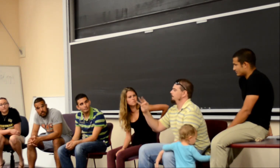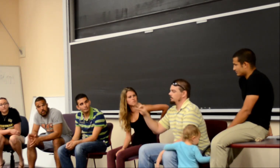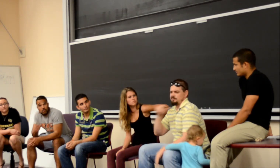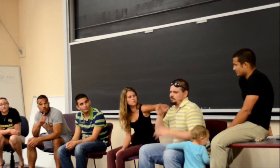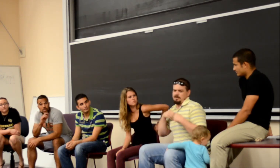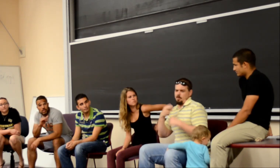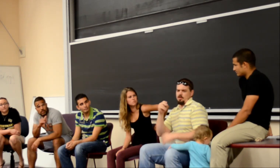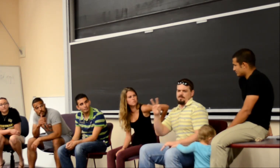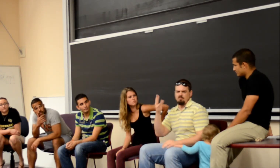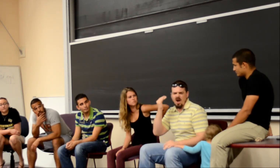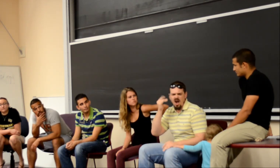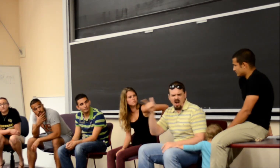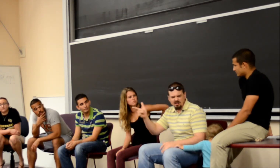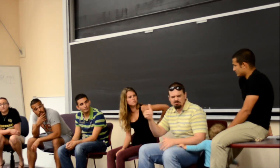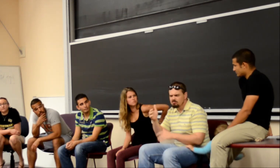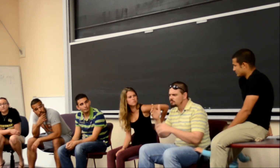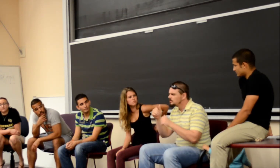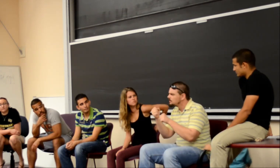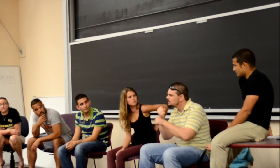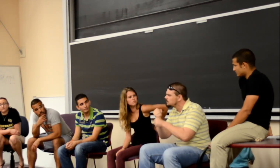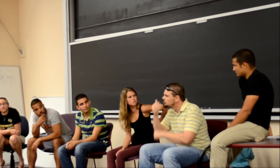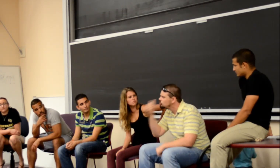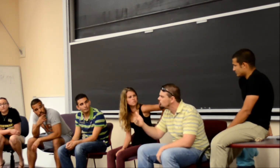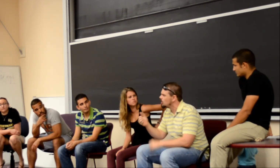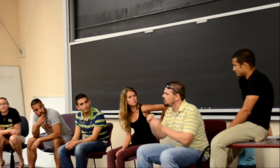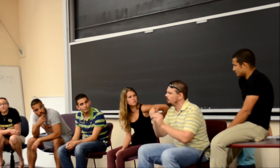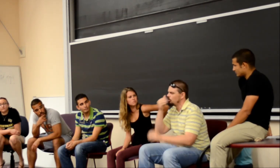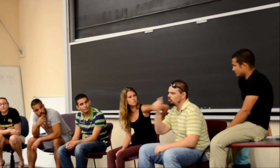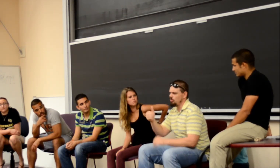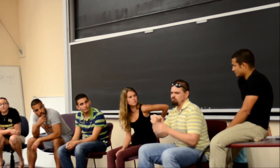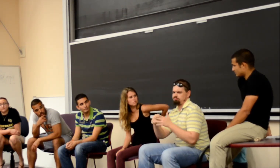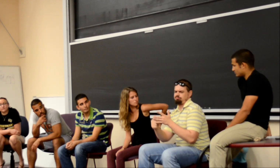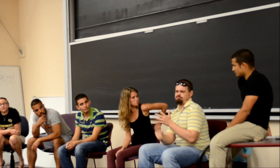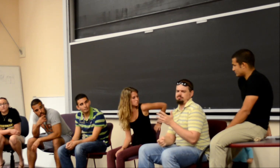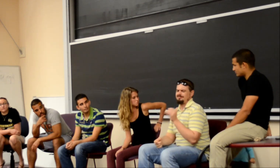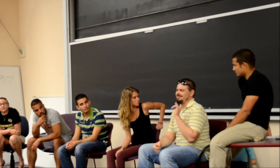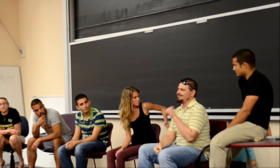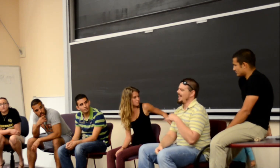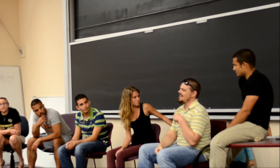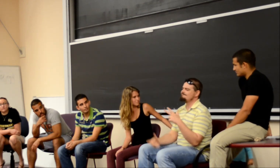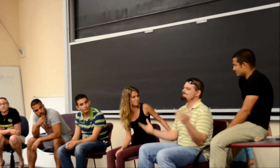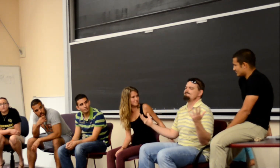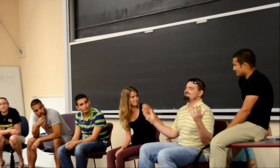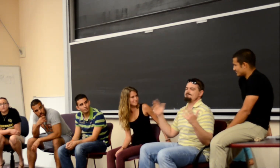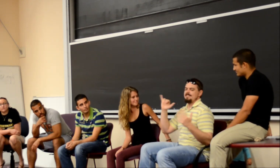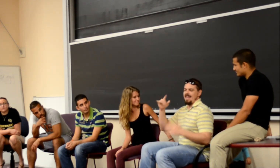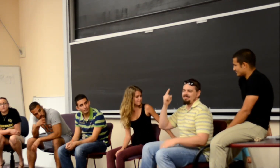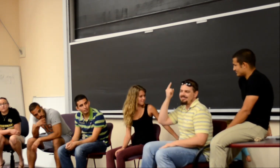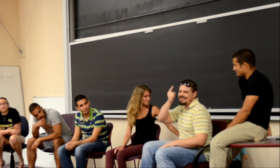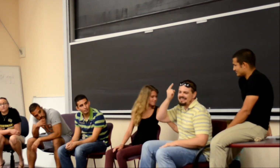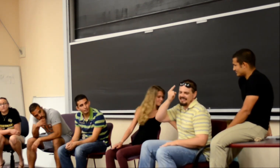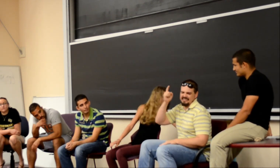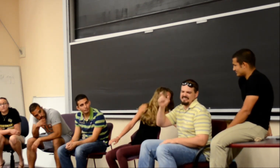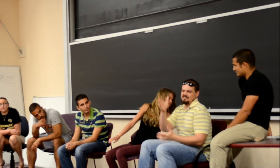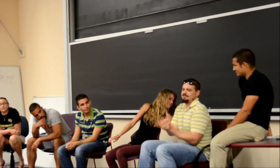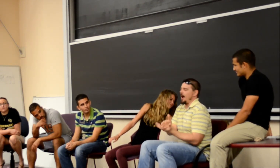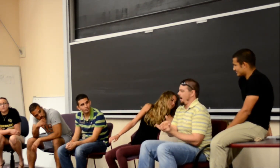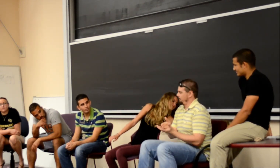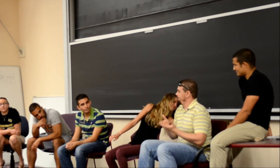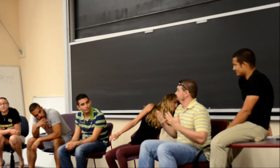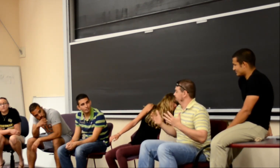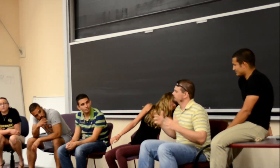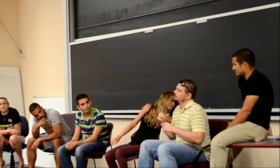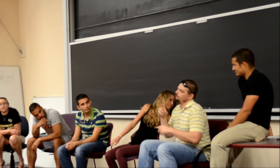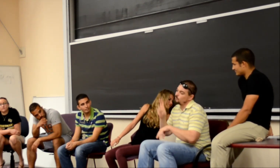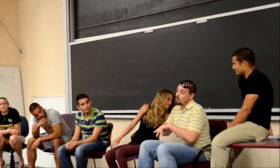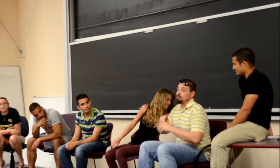They did not accept him into the Hall of Fame. His statistics were good, his numbers were good, but they weren't